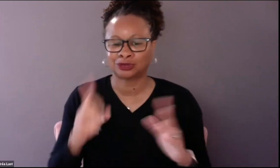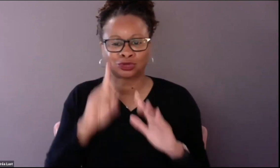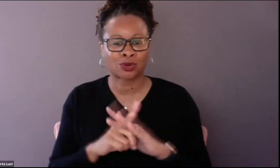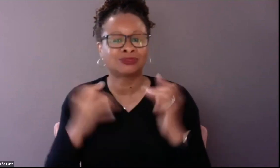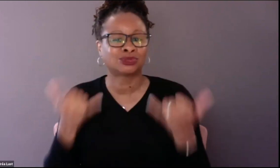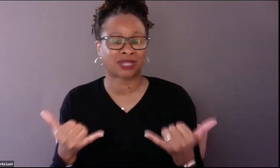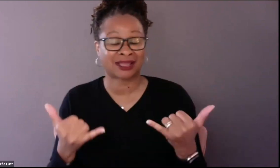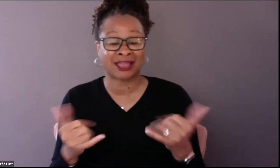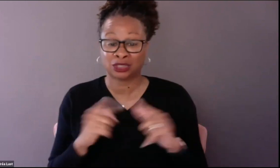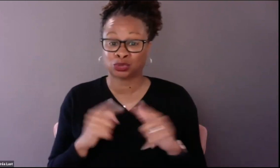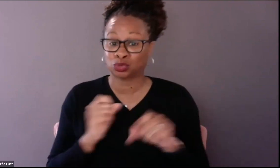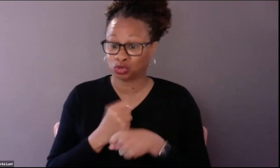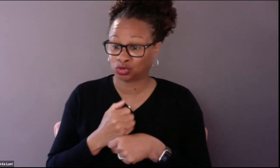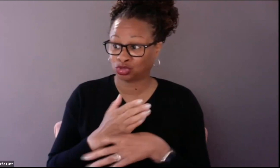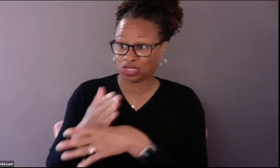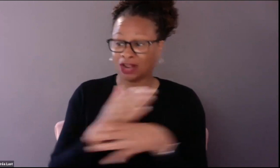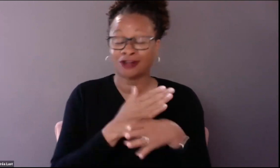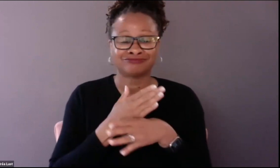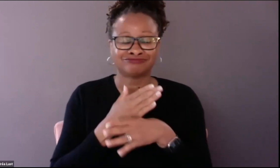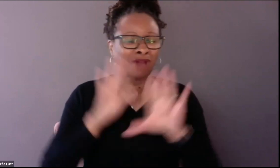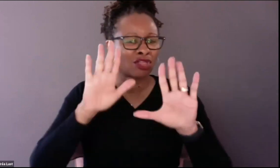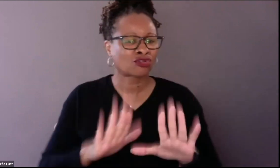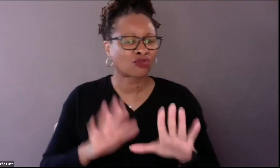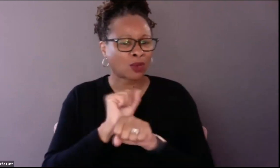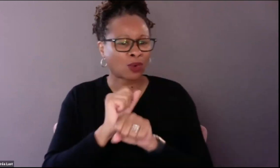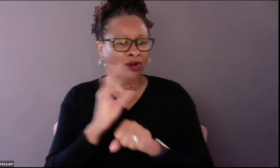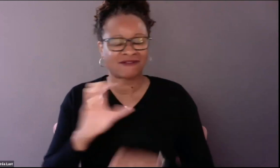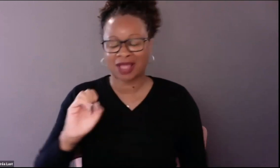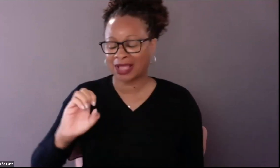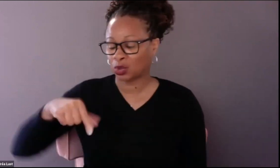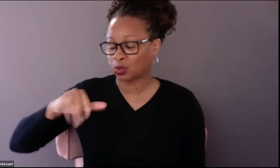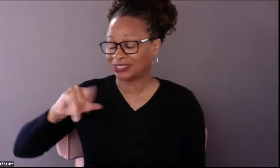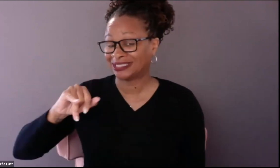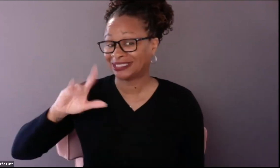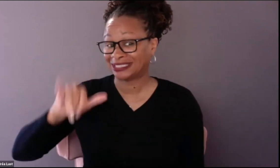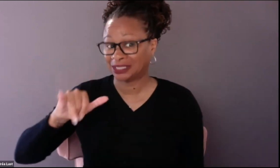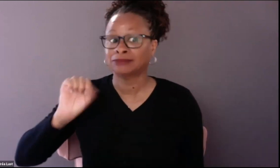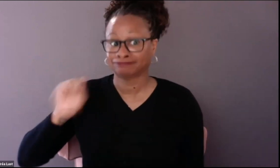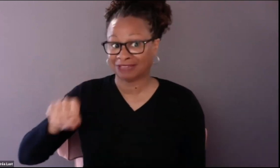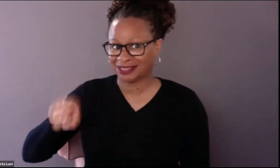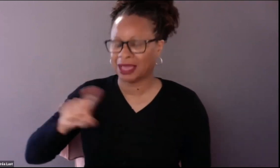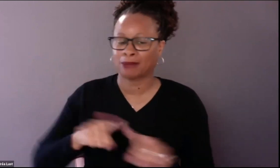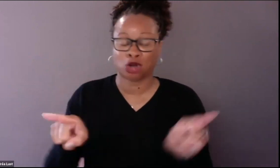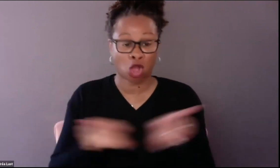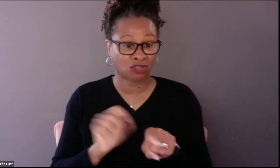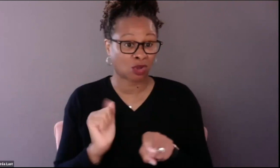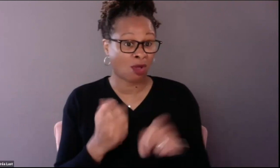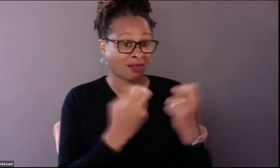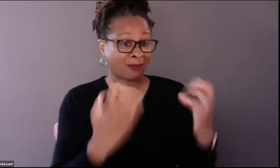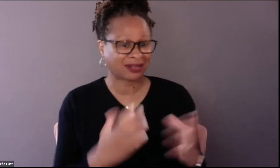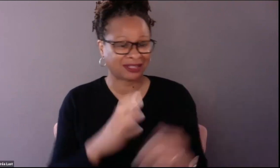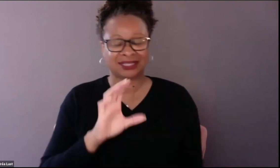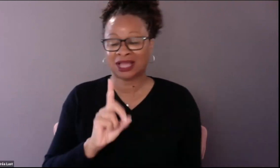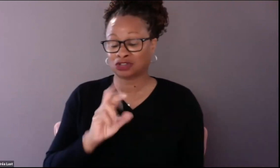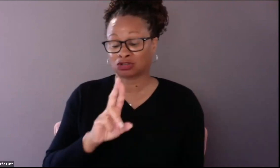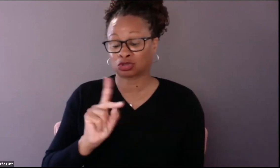today to share the great work of not just Equiticity, but of our panelist, Dr. Kalonji, as well, and